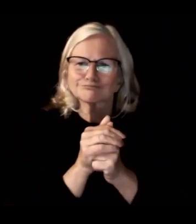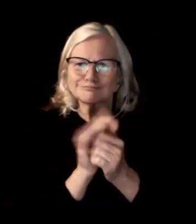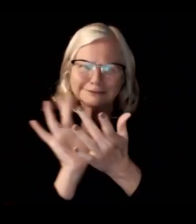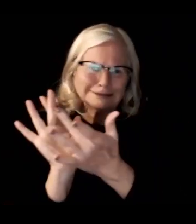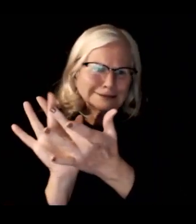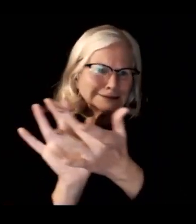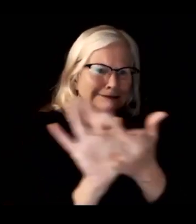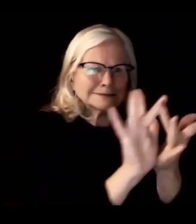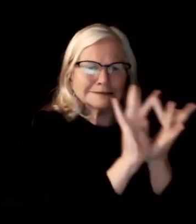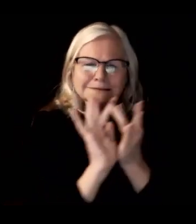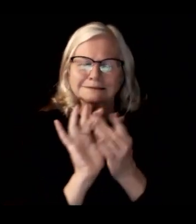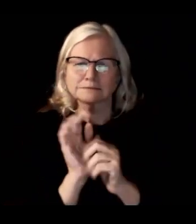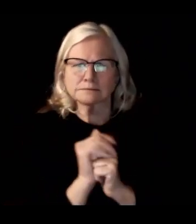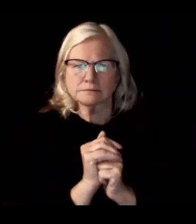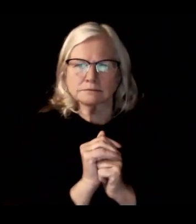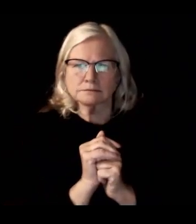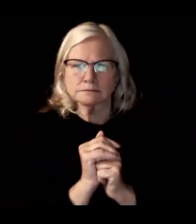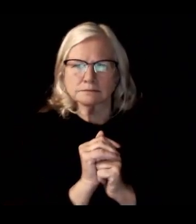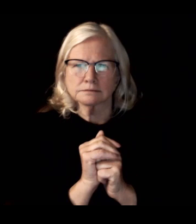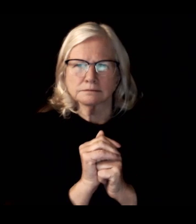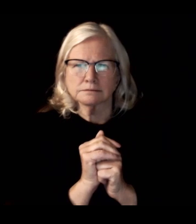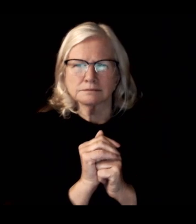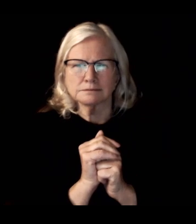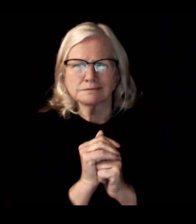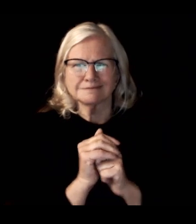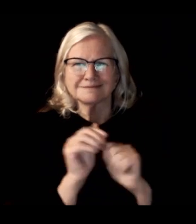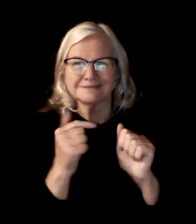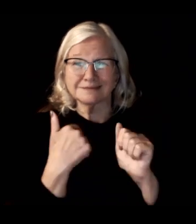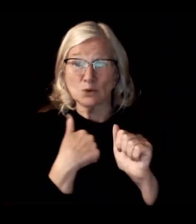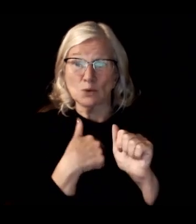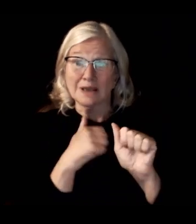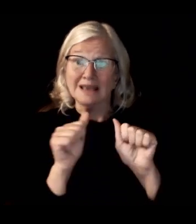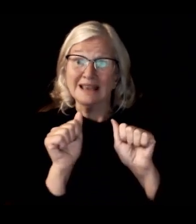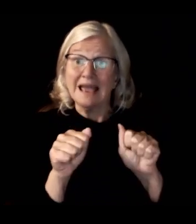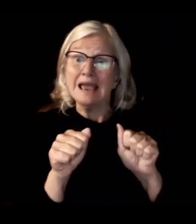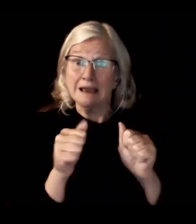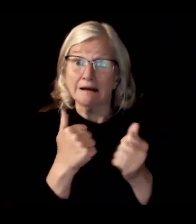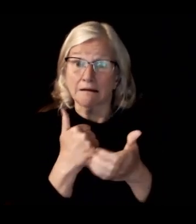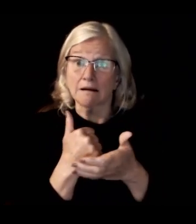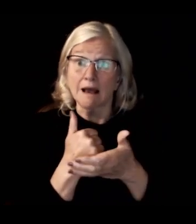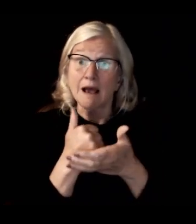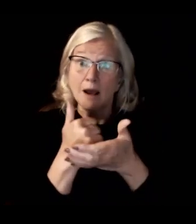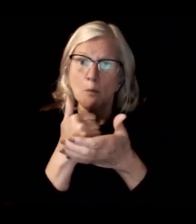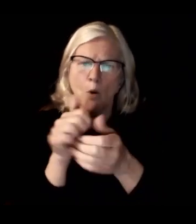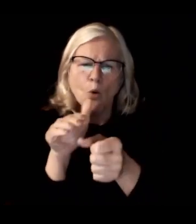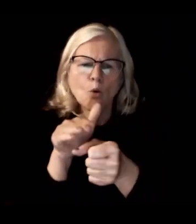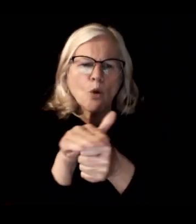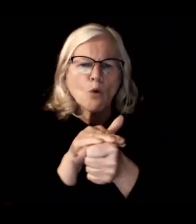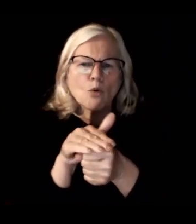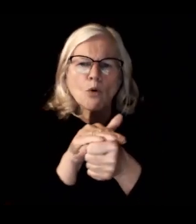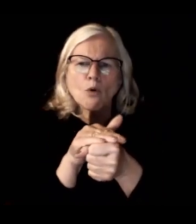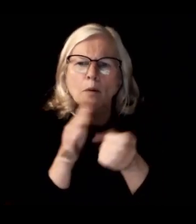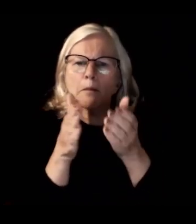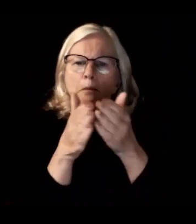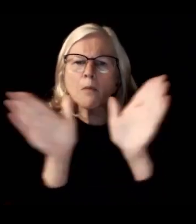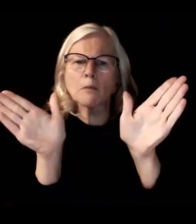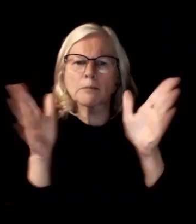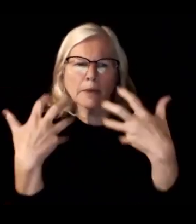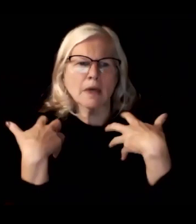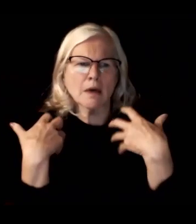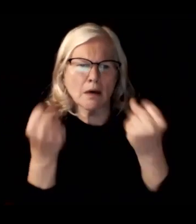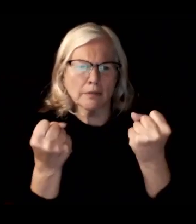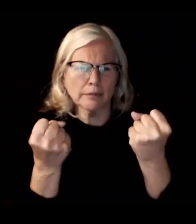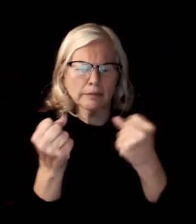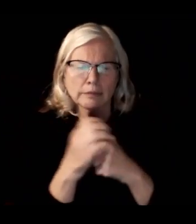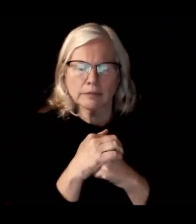to help our local public health partners, particularly when they get in a situation as is what's happening with Winona, where you have